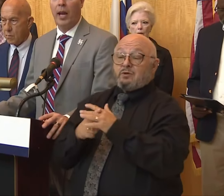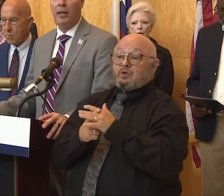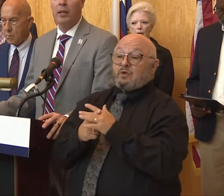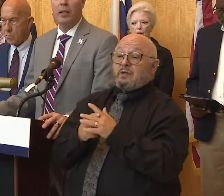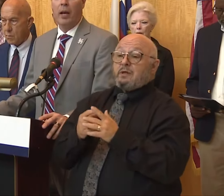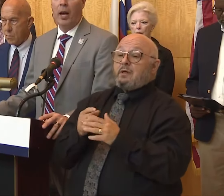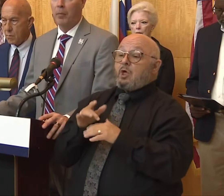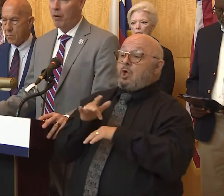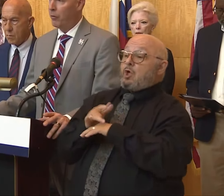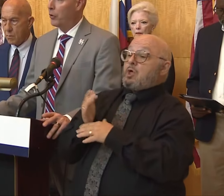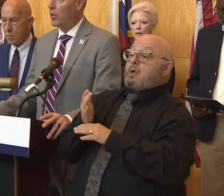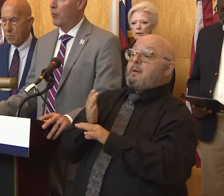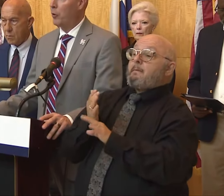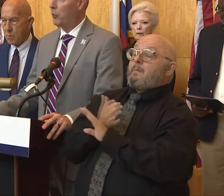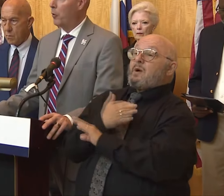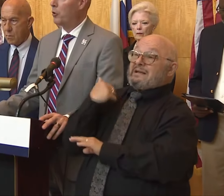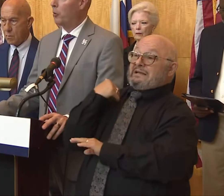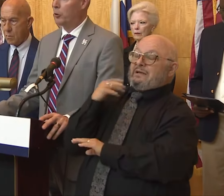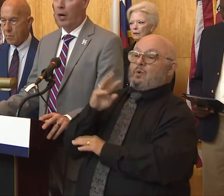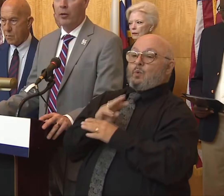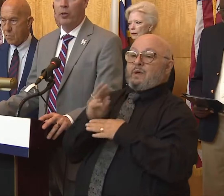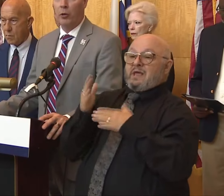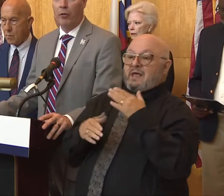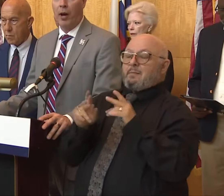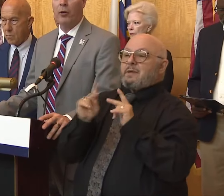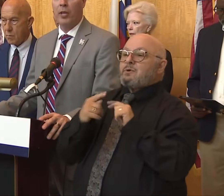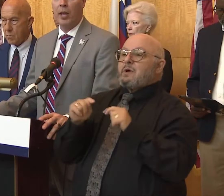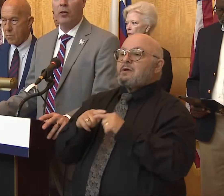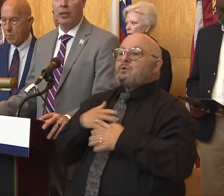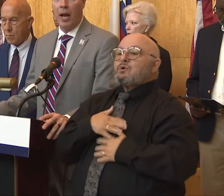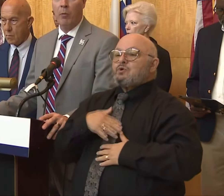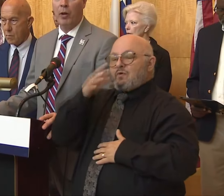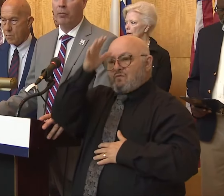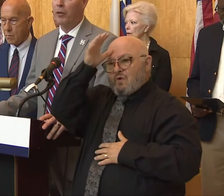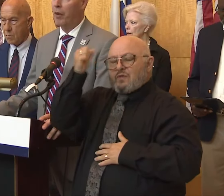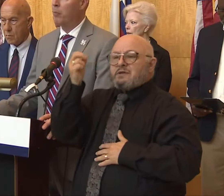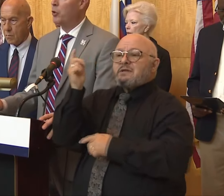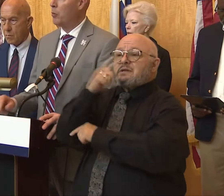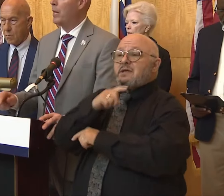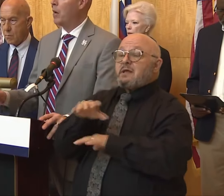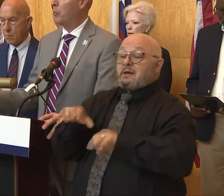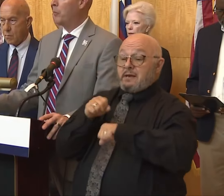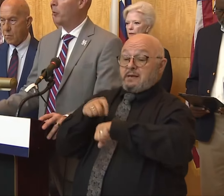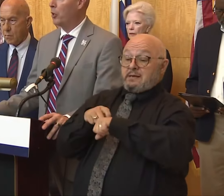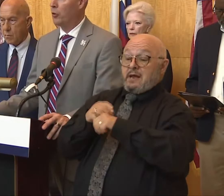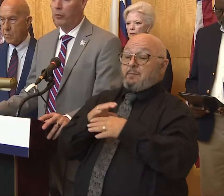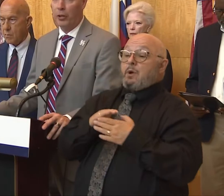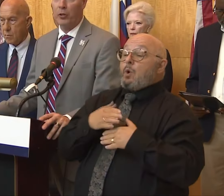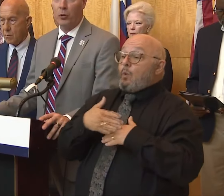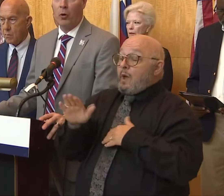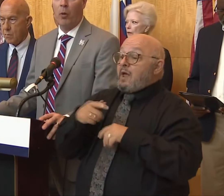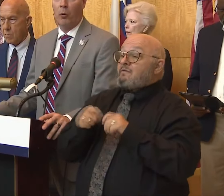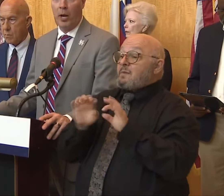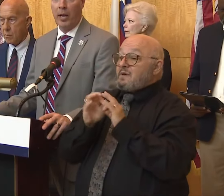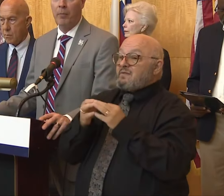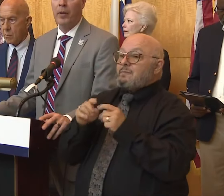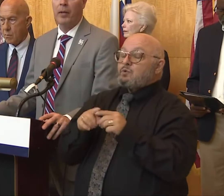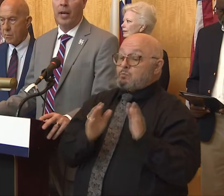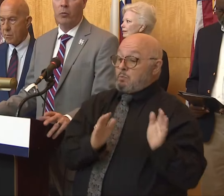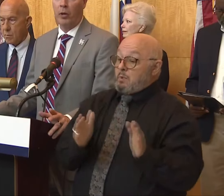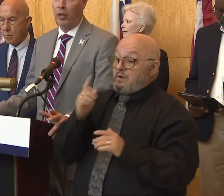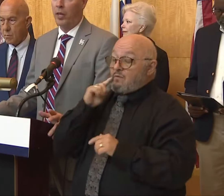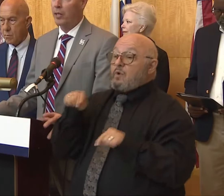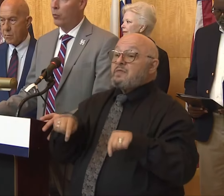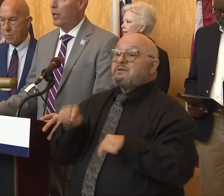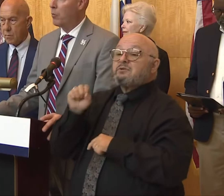the weekend, even for some of those folks who were trying to enjoy Father's Day, they took time away from their families to begin preparation for this storm already.